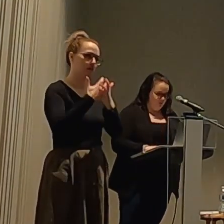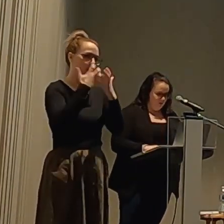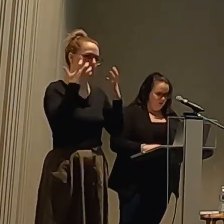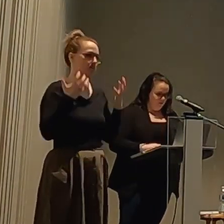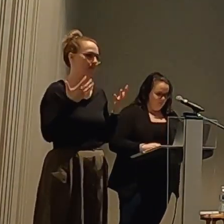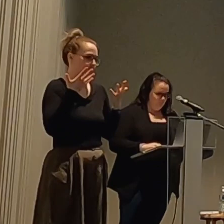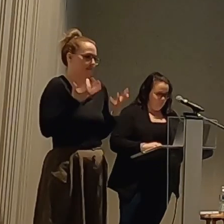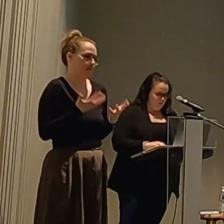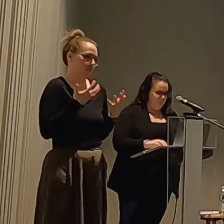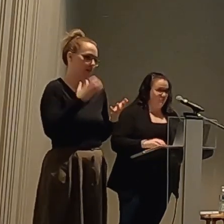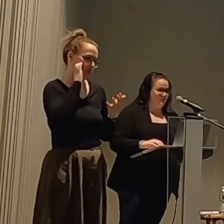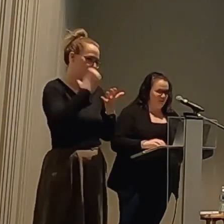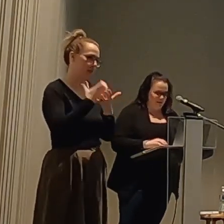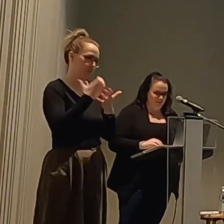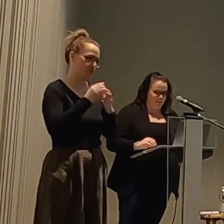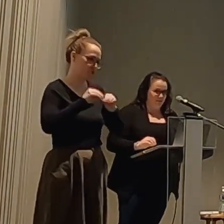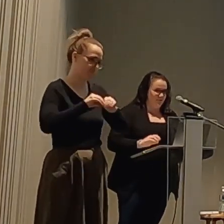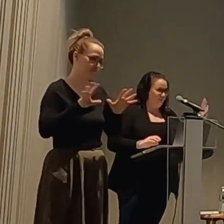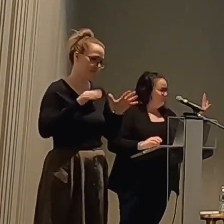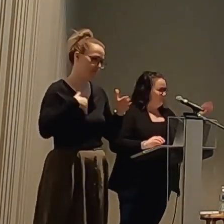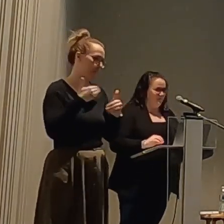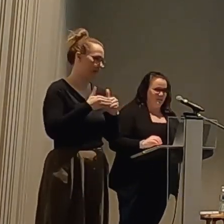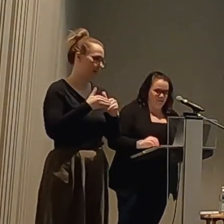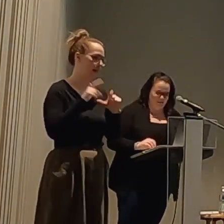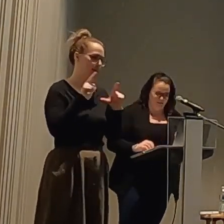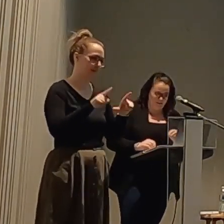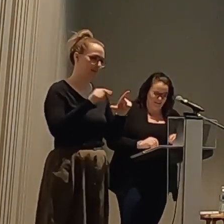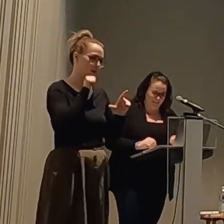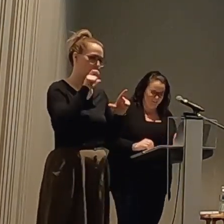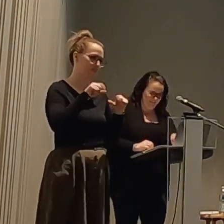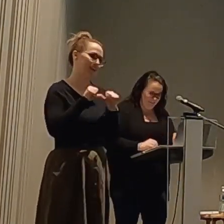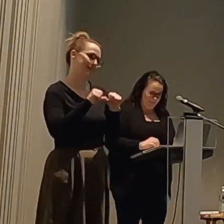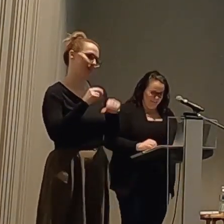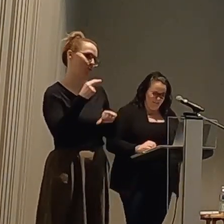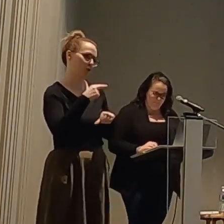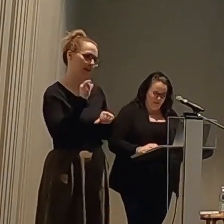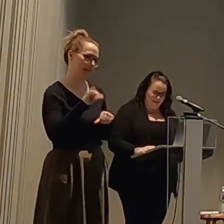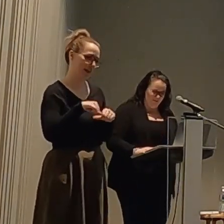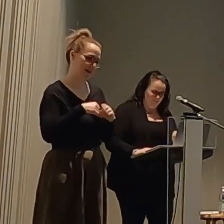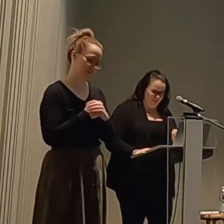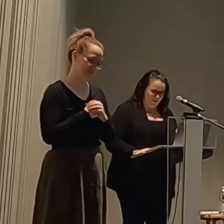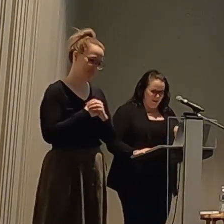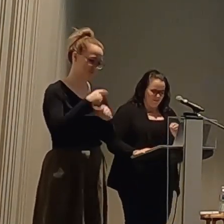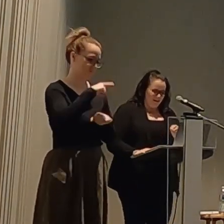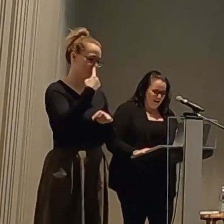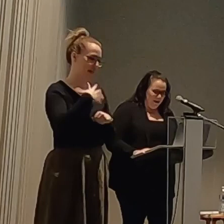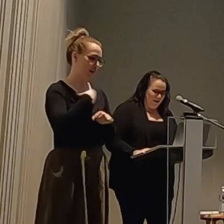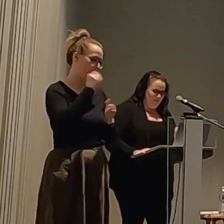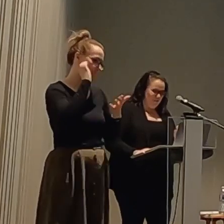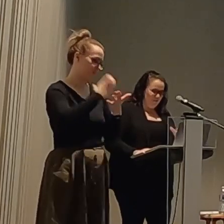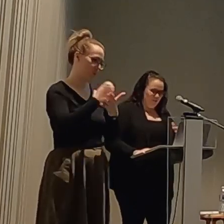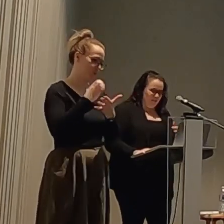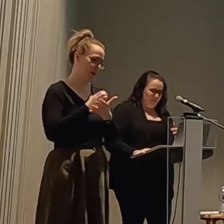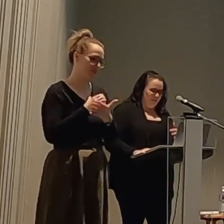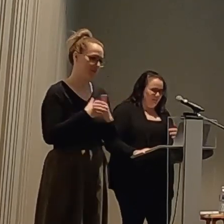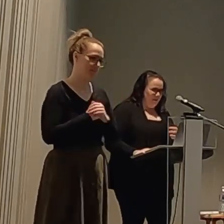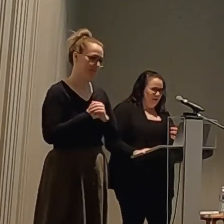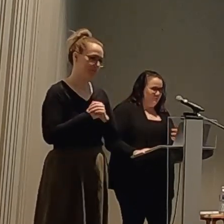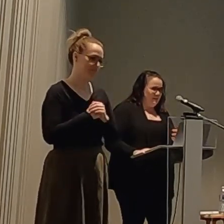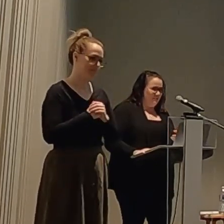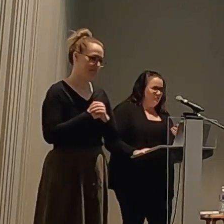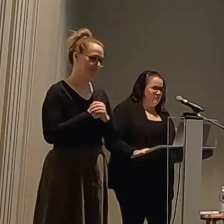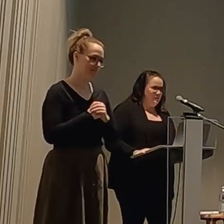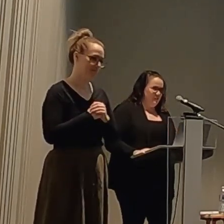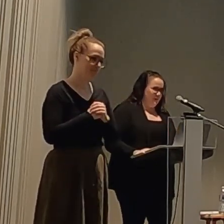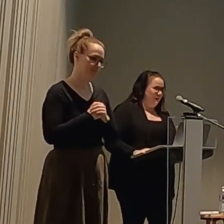imagery. We'll move on to the next slide so you don't have to continue to look at the black and white photographs. So